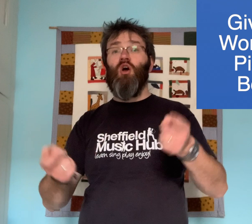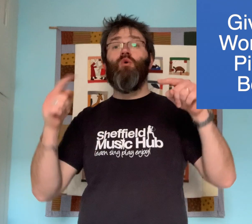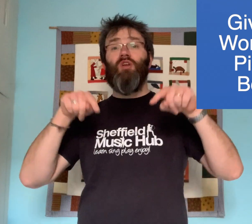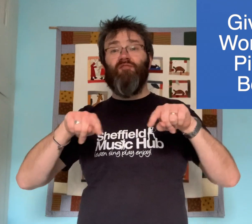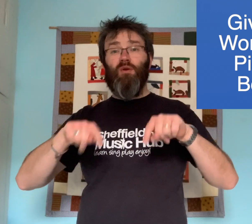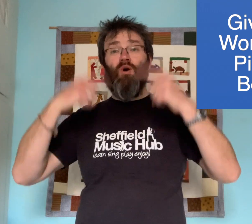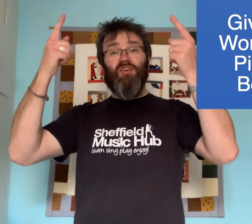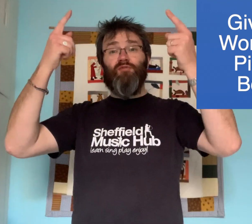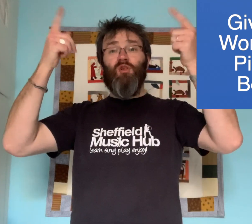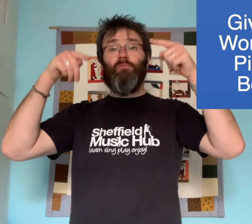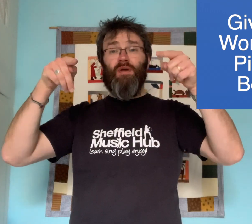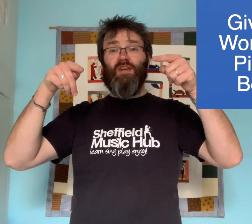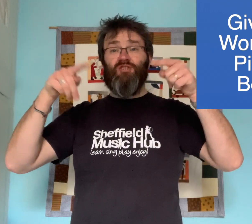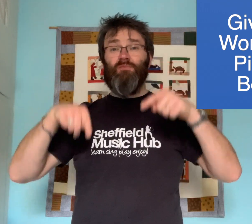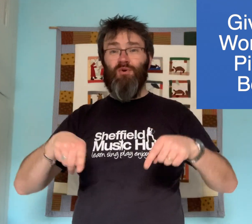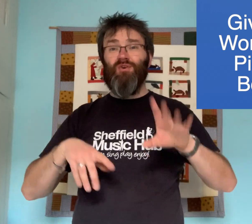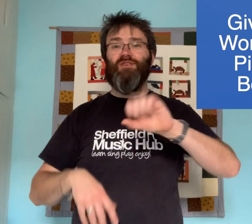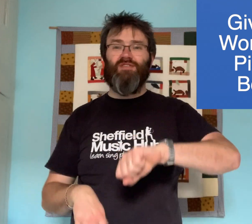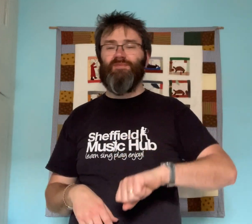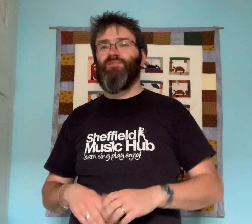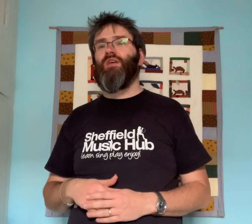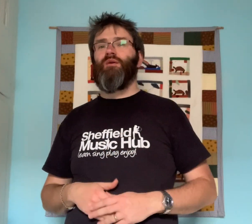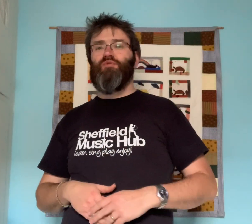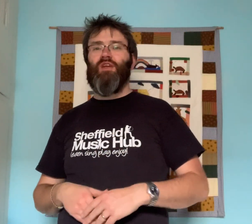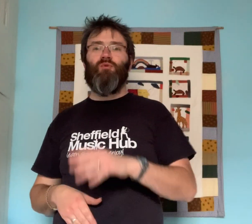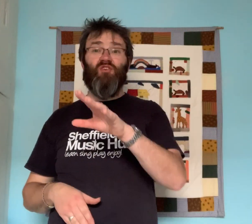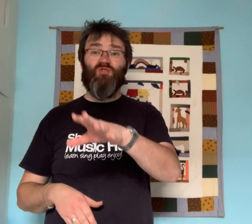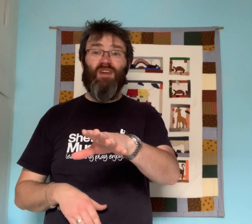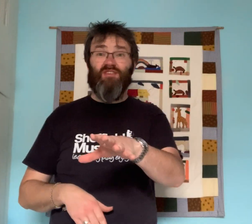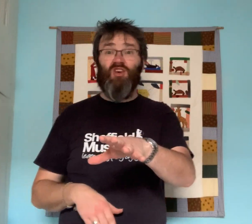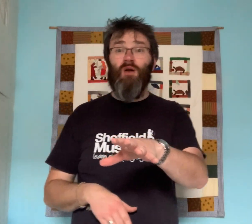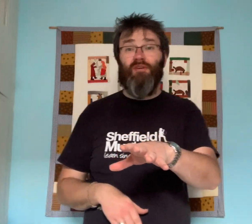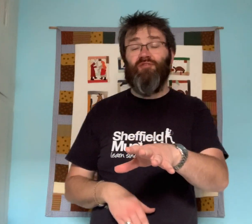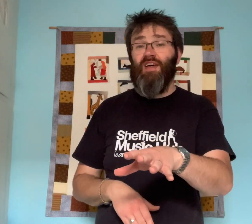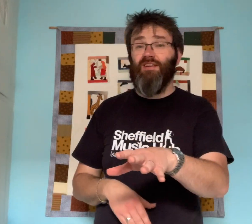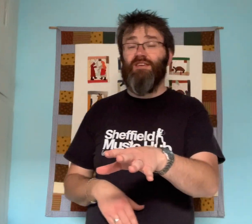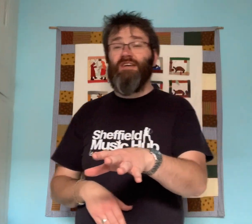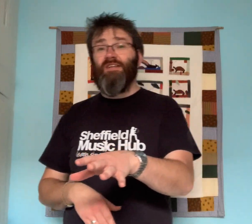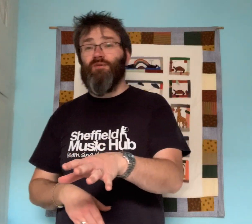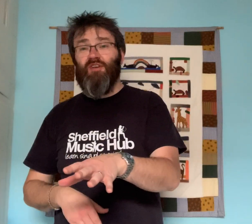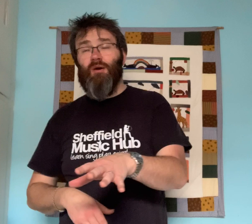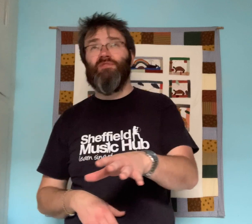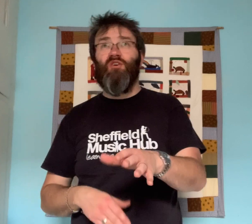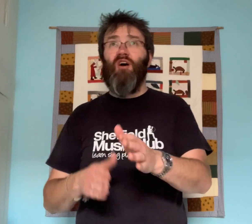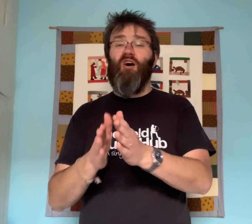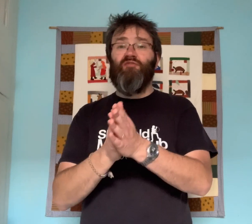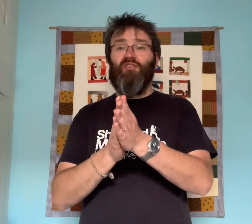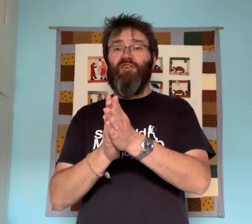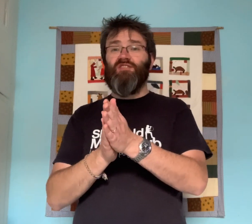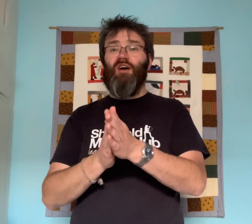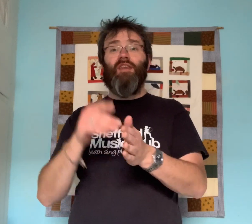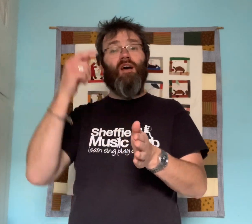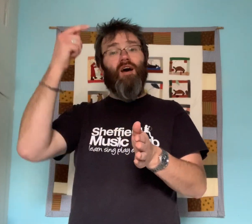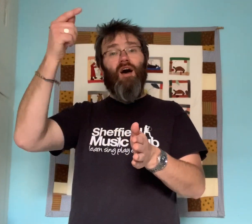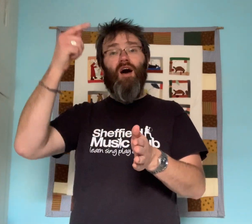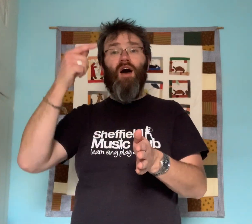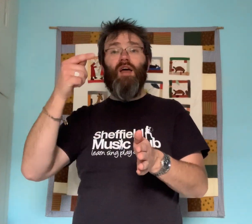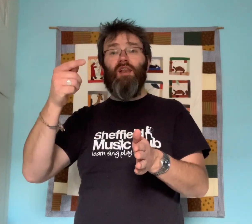go. Give me wonderful picture books. Brilliant. We've got to sort out the timing for that. So it comes on after the first line. I